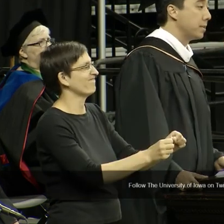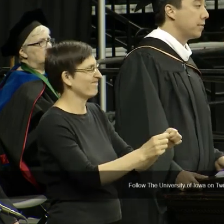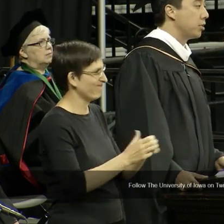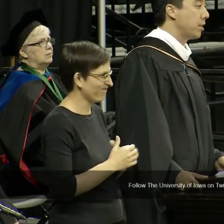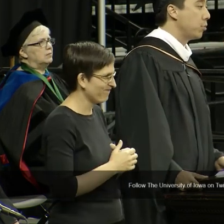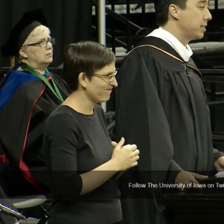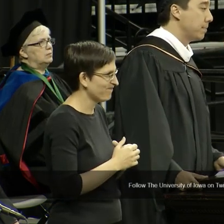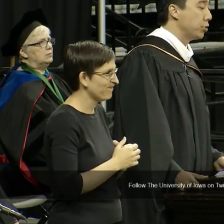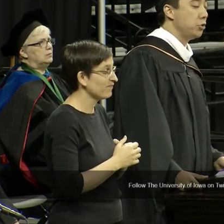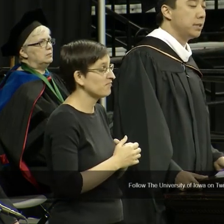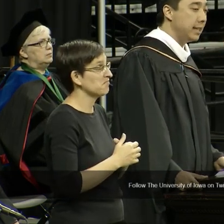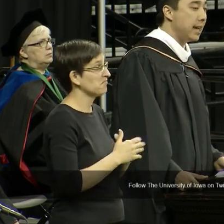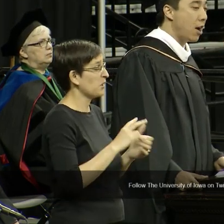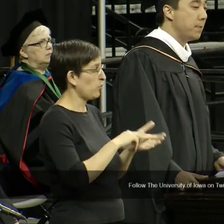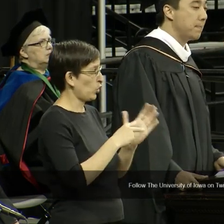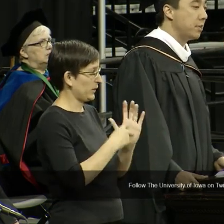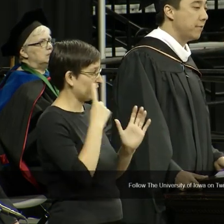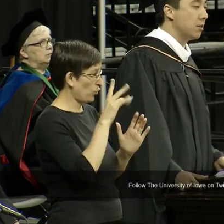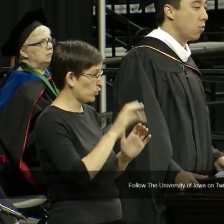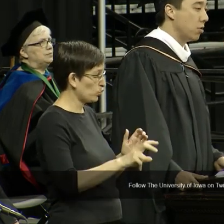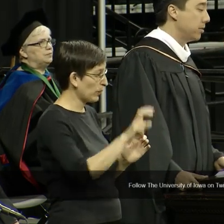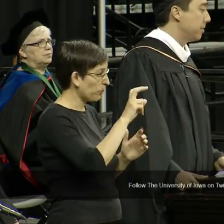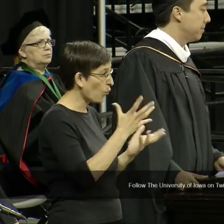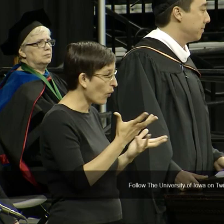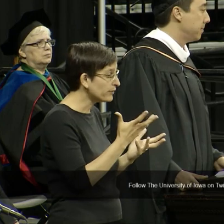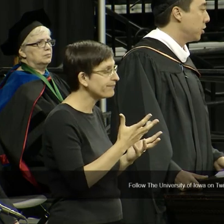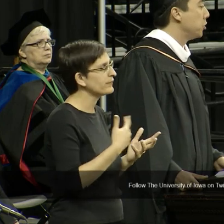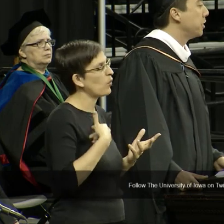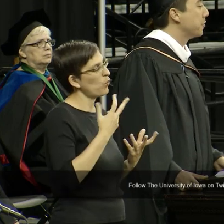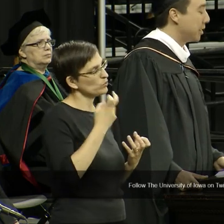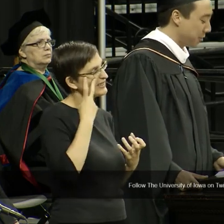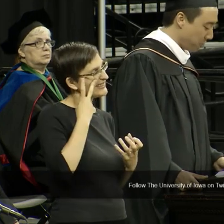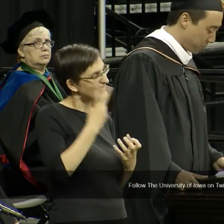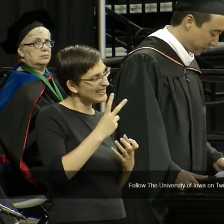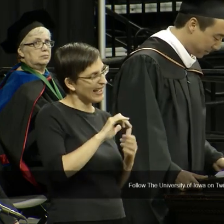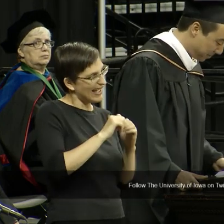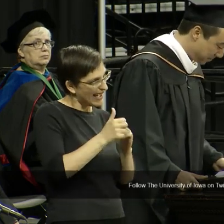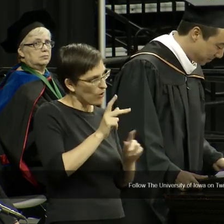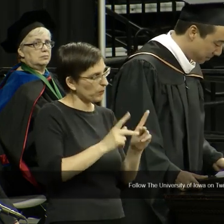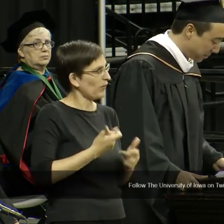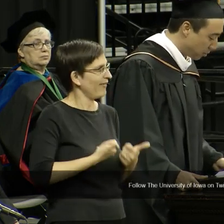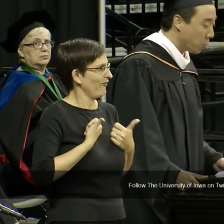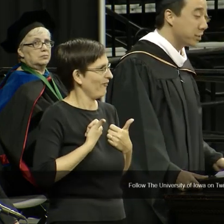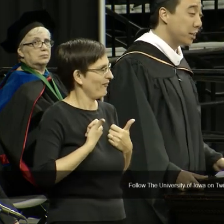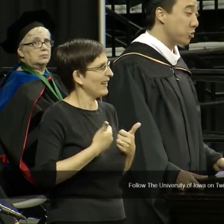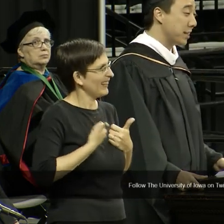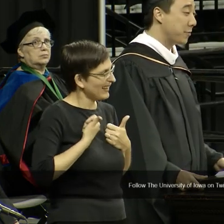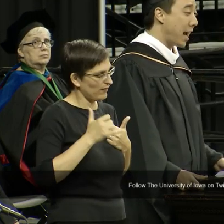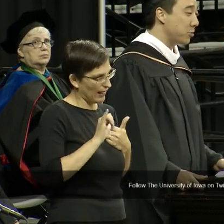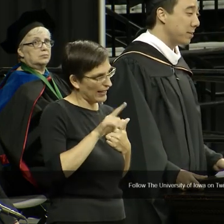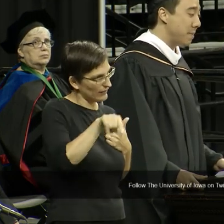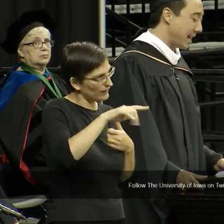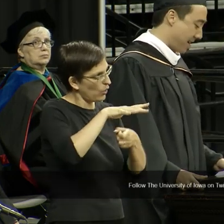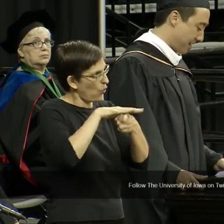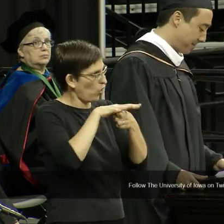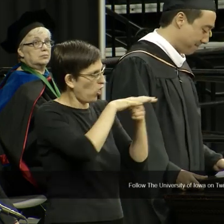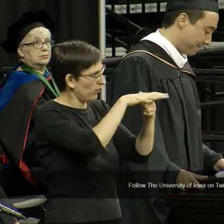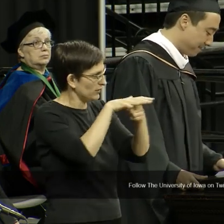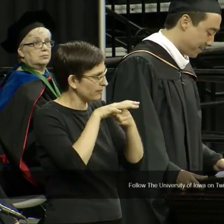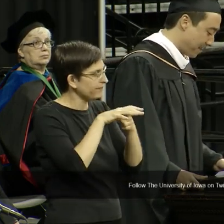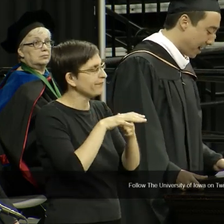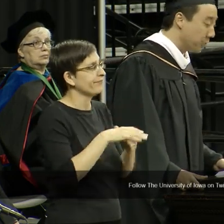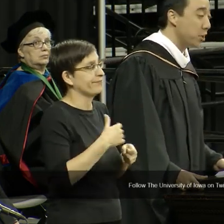The purpose of the trip was simple, to see how people live in the world, to live like the locals. So I worked in a dress factory in